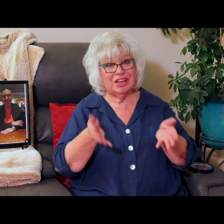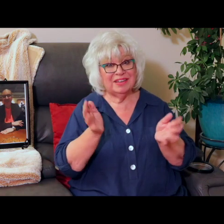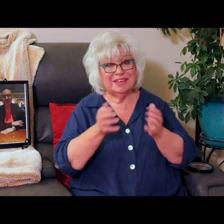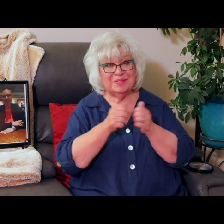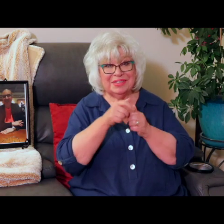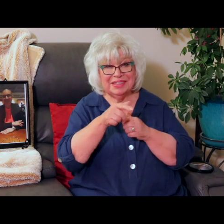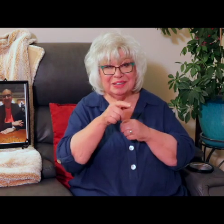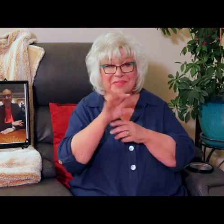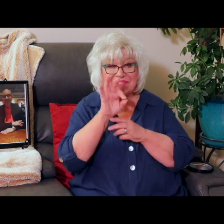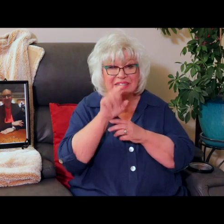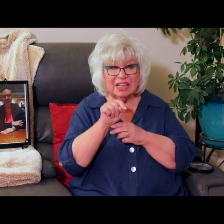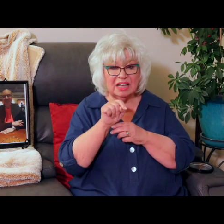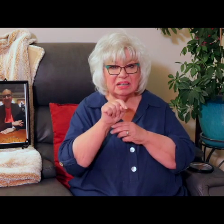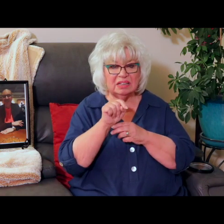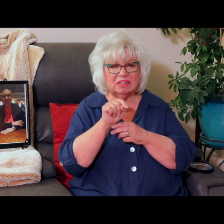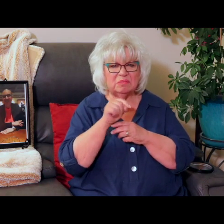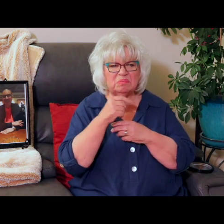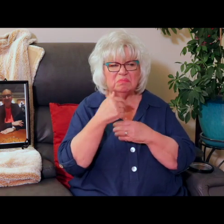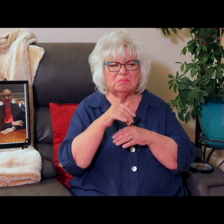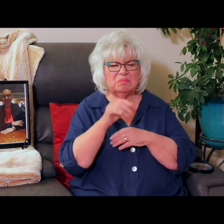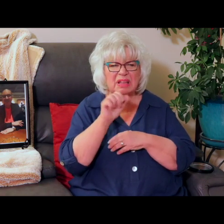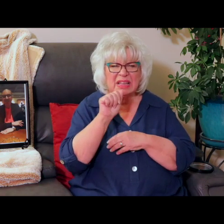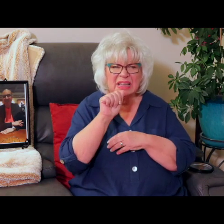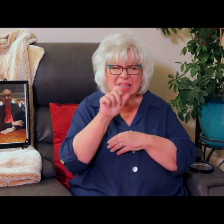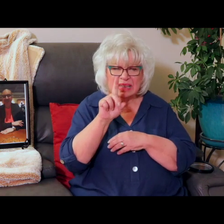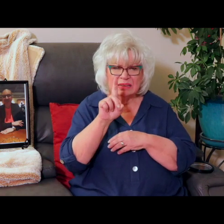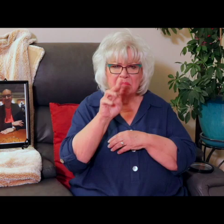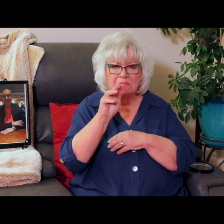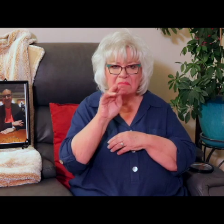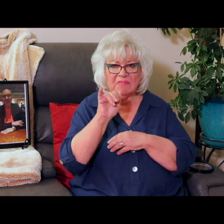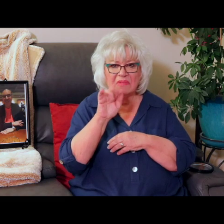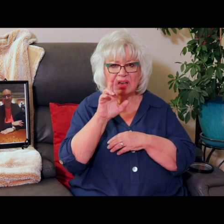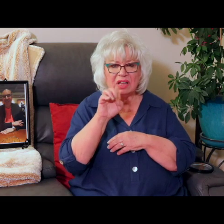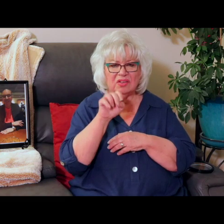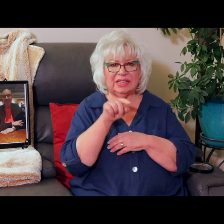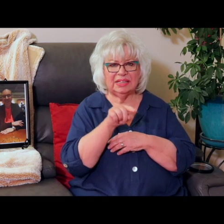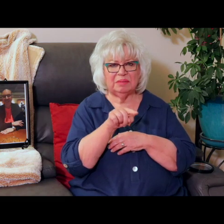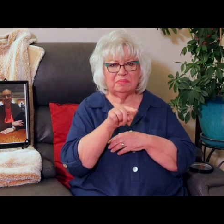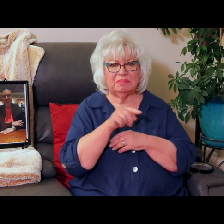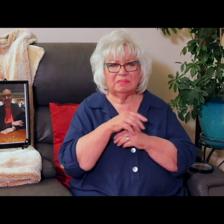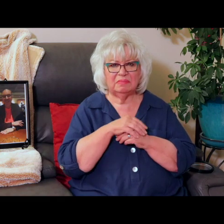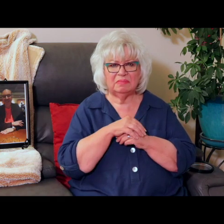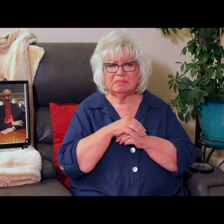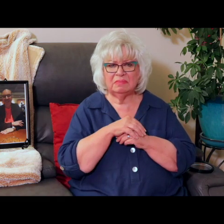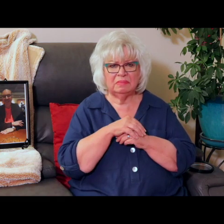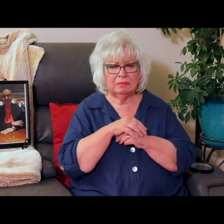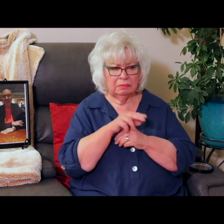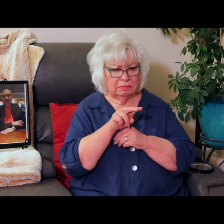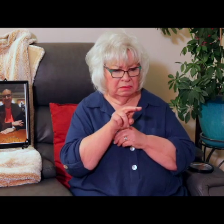Many deaf people chatted with him through FaceTime while he was in the hospital, and they admired him greatly.